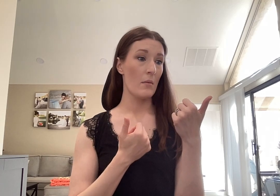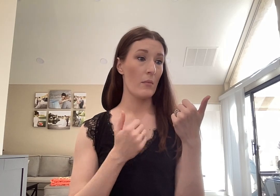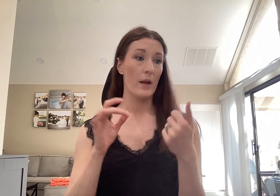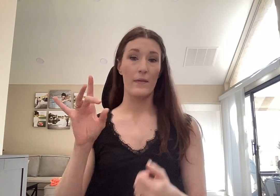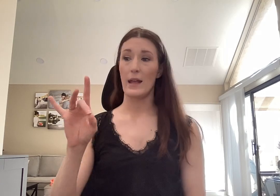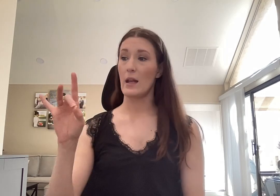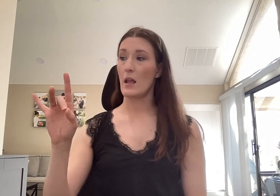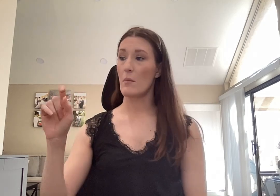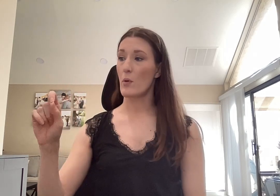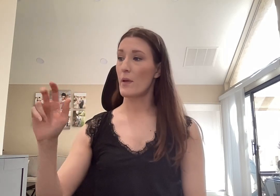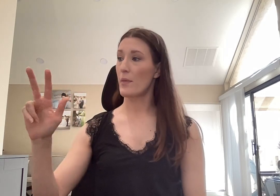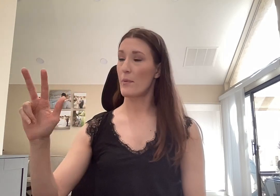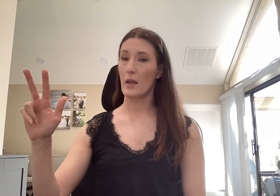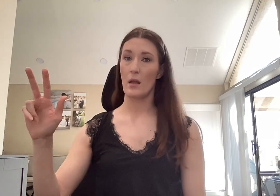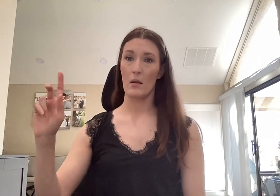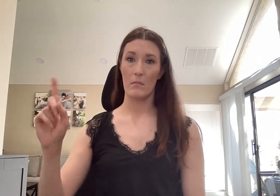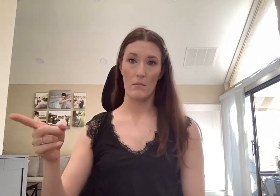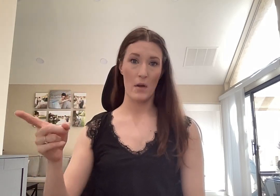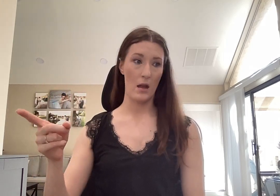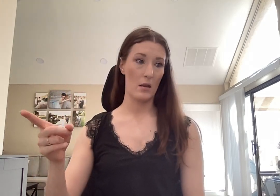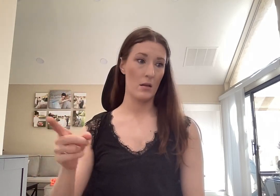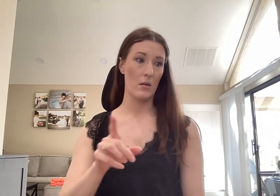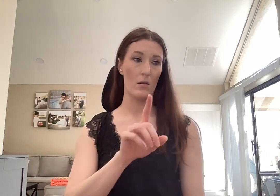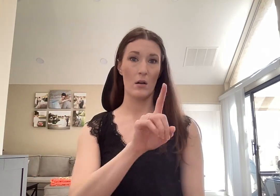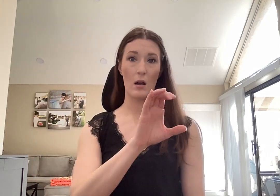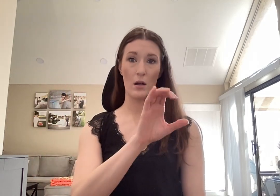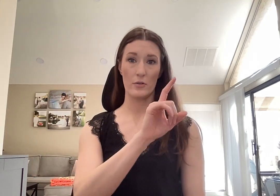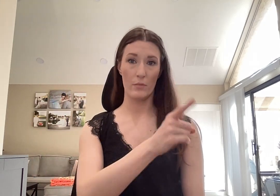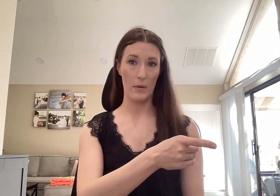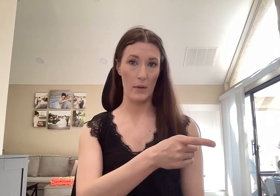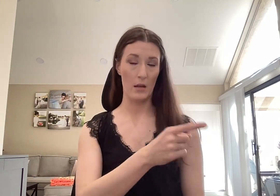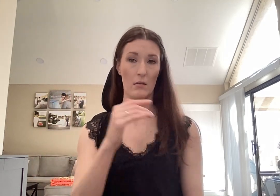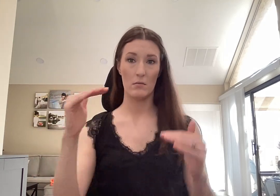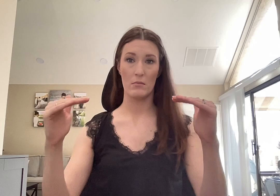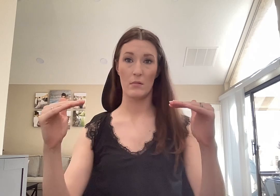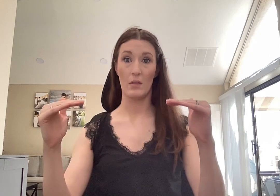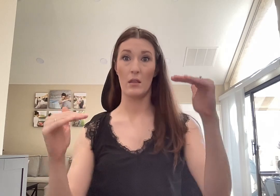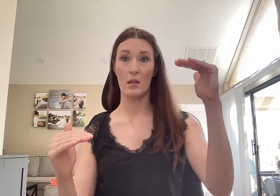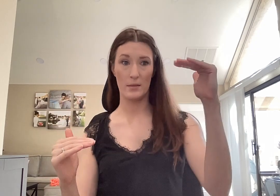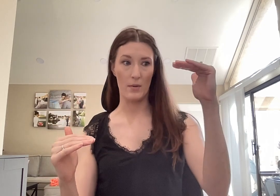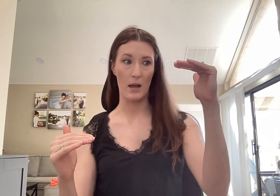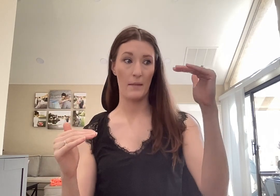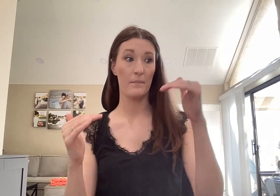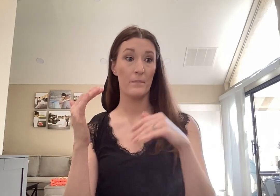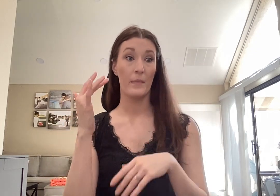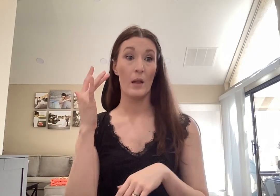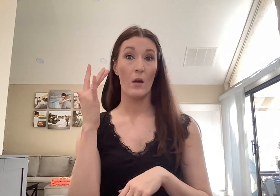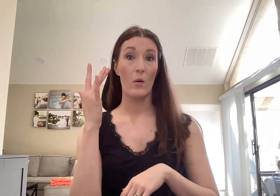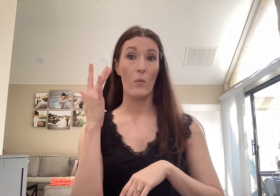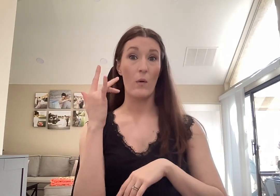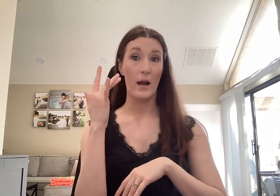We have 88.3 men, 100 women this way. Why?